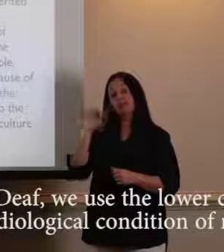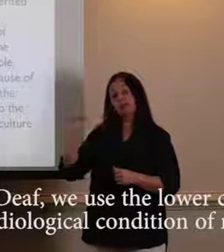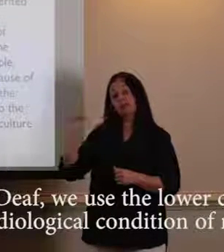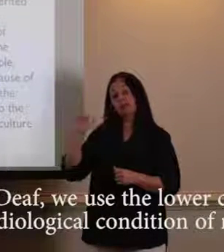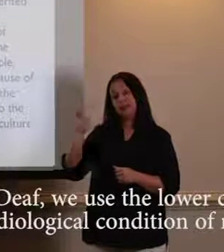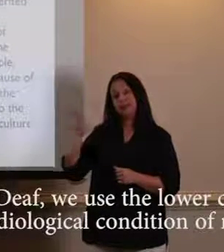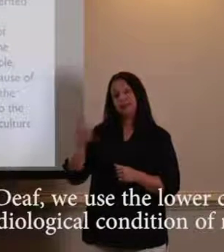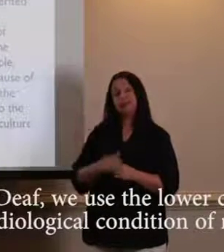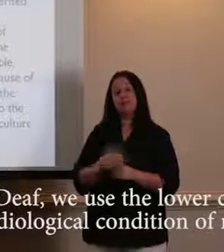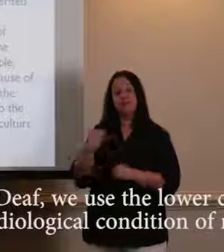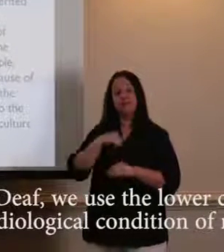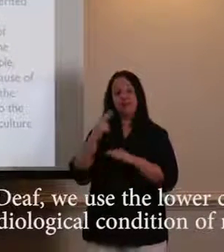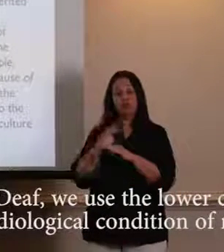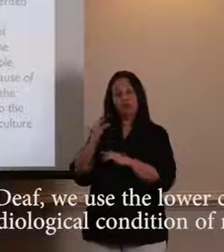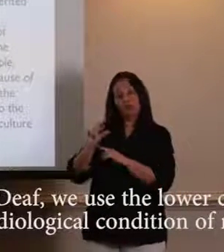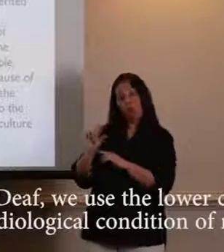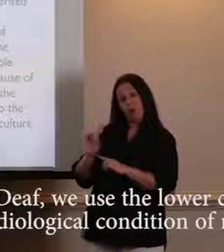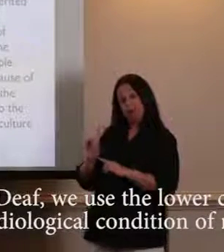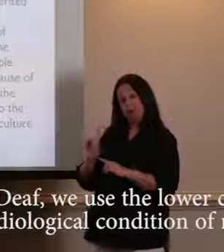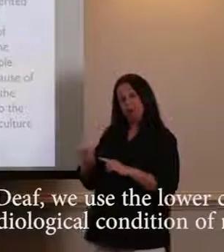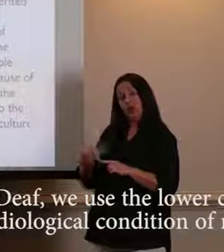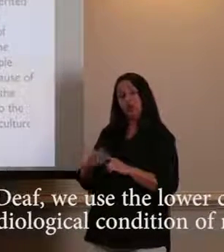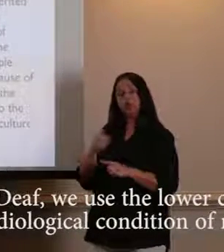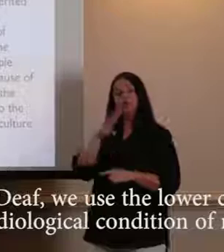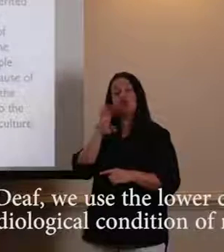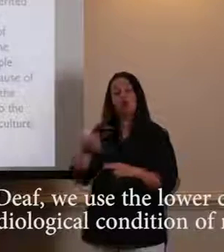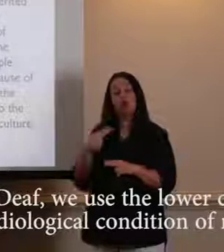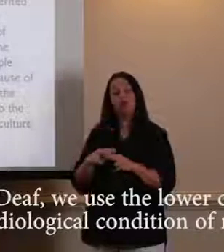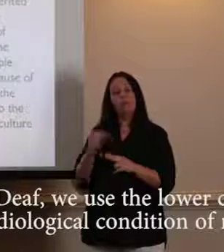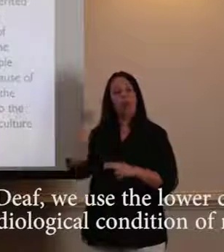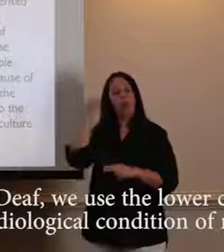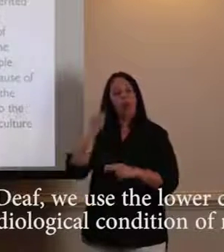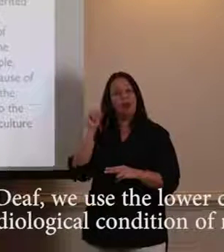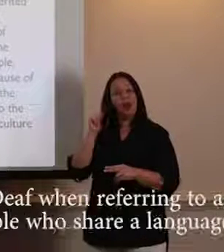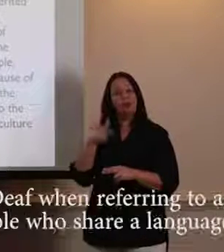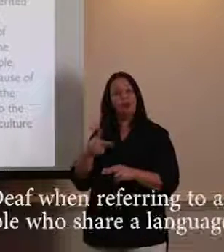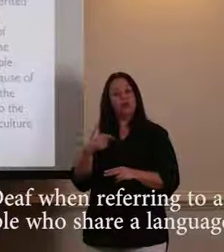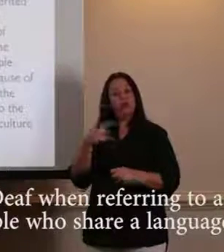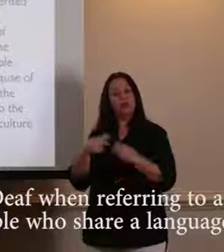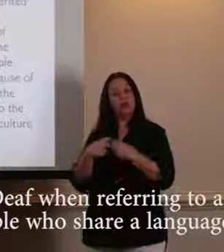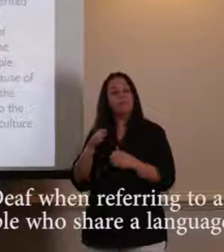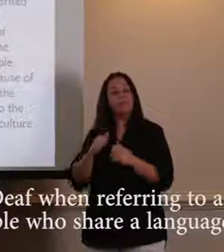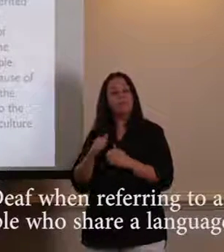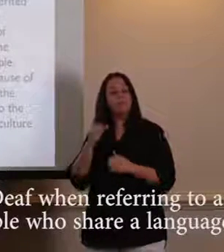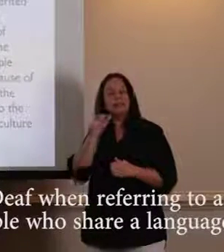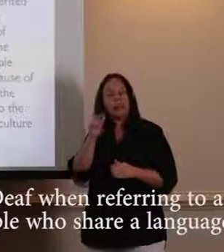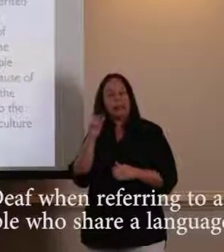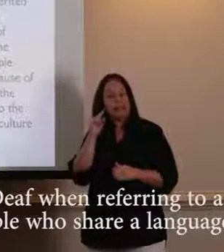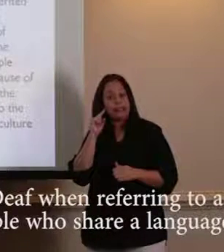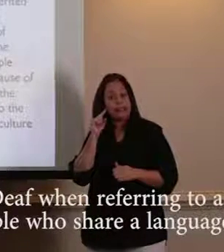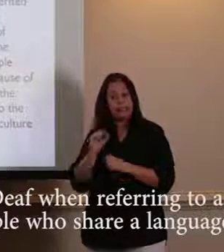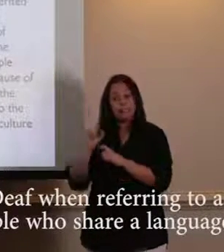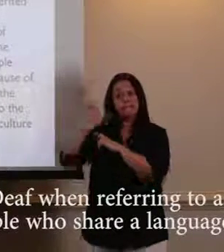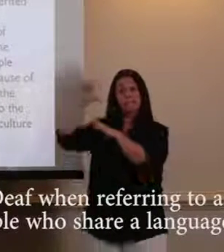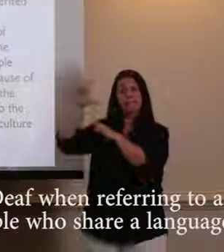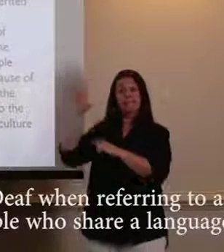the lowercase deaf when referring to the audiological condition of not hearing. and the uppercase deaf when referring